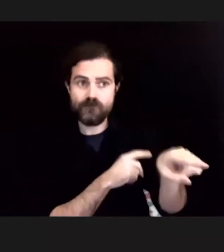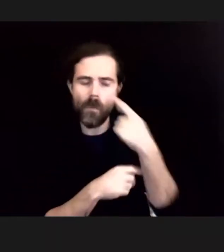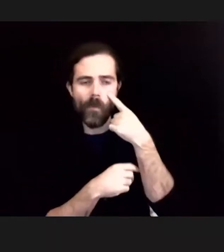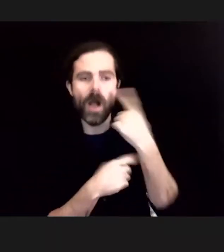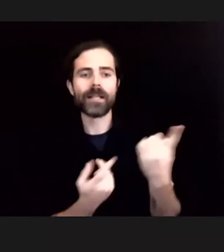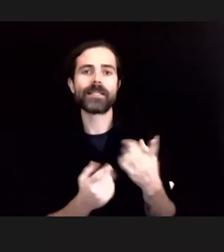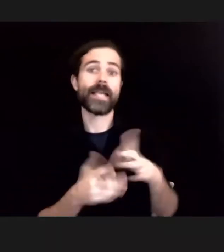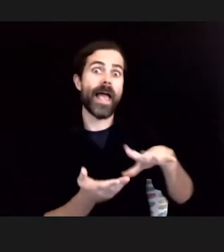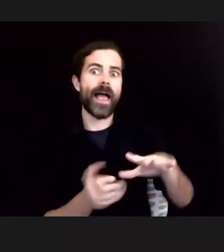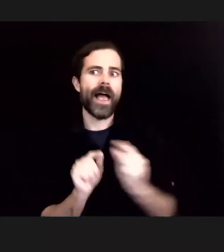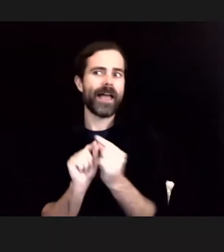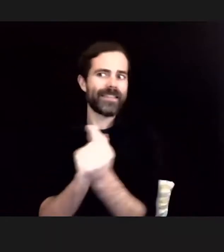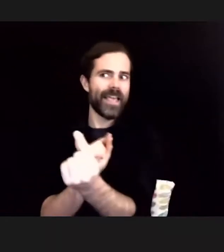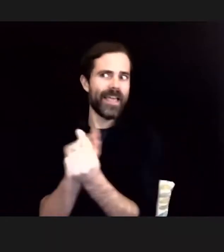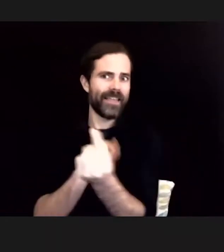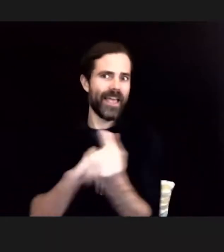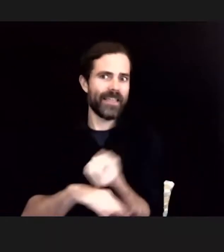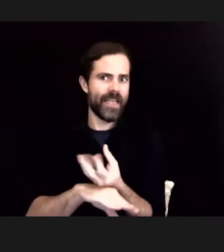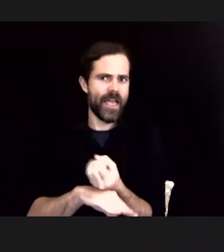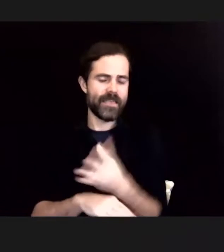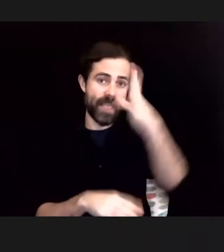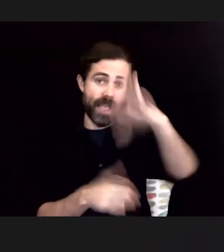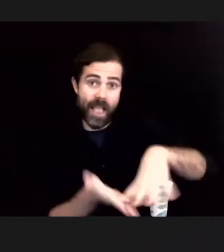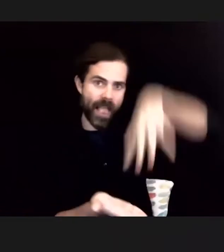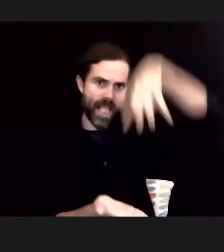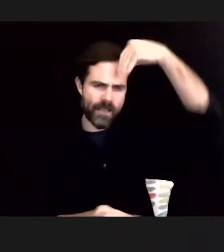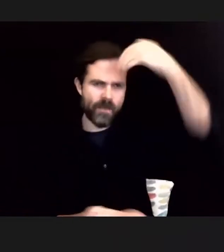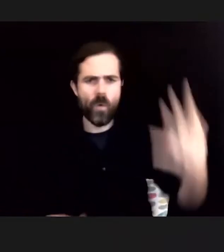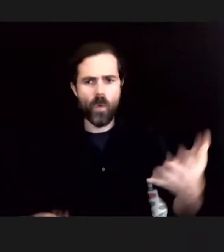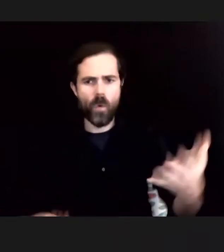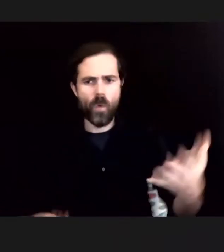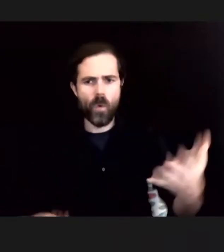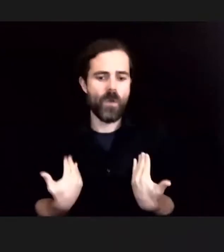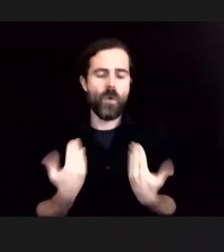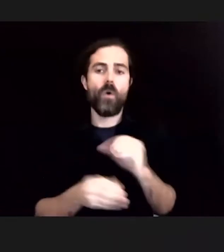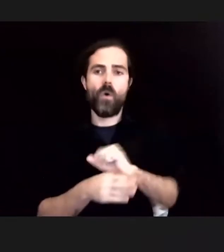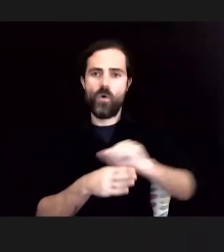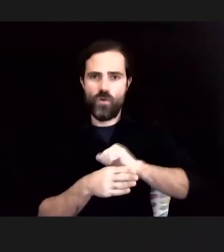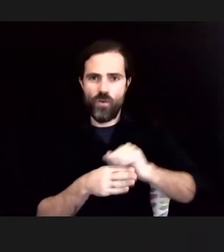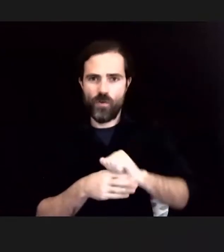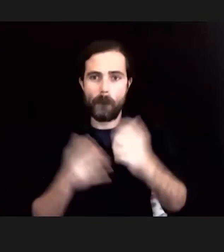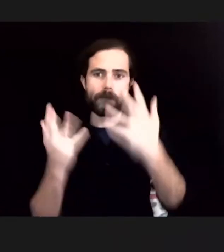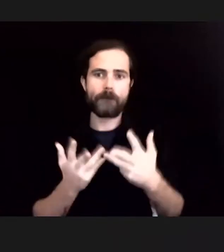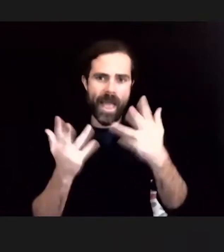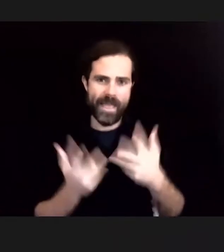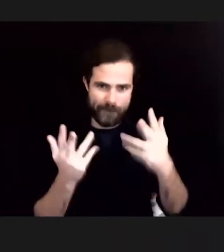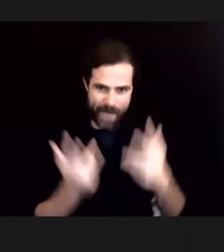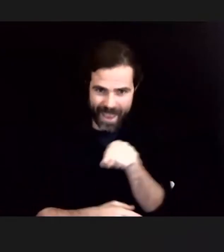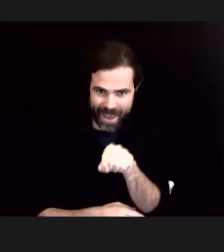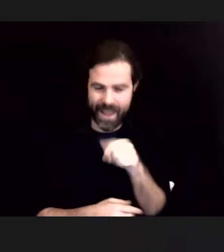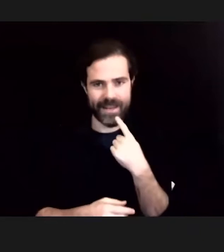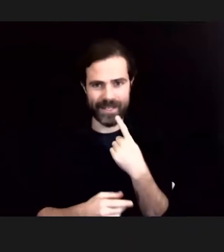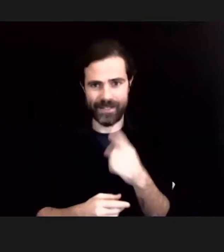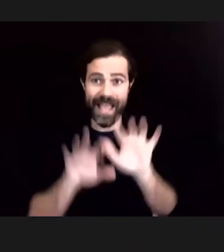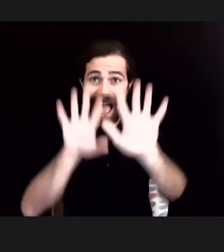telecare, by means of an automatic algorithm. As a complement to this, we have used keywords from the accessibility